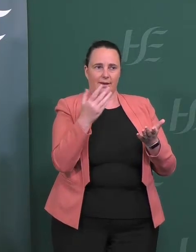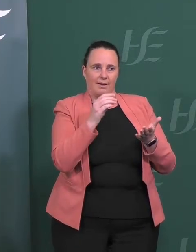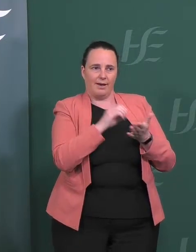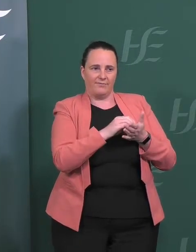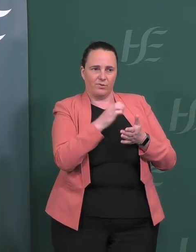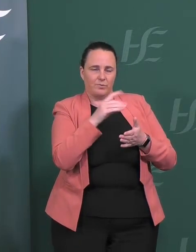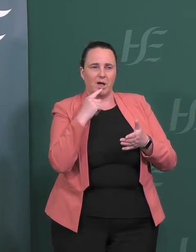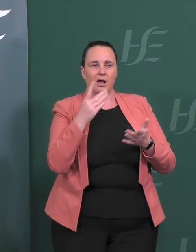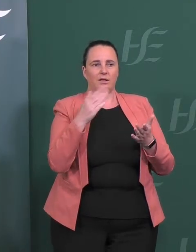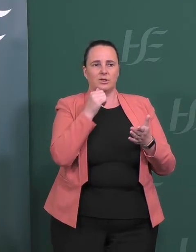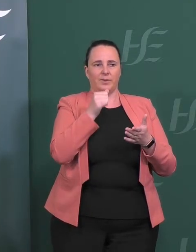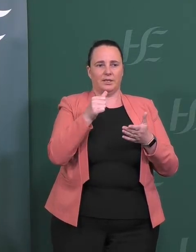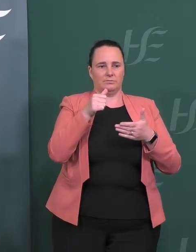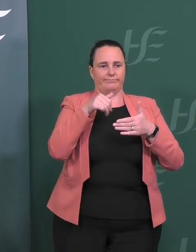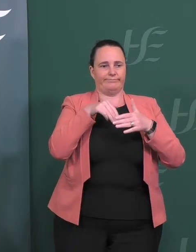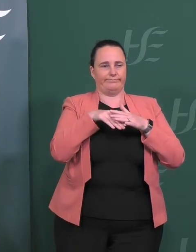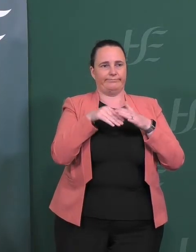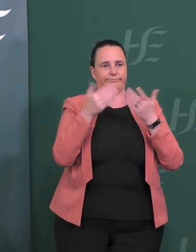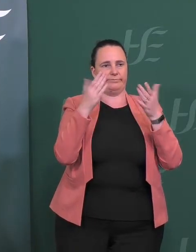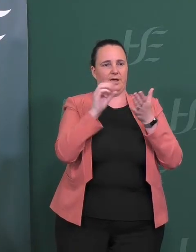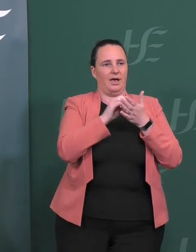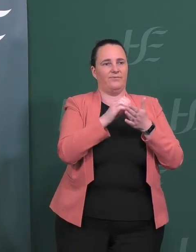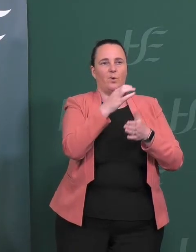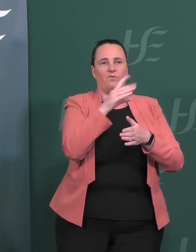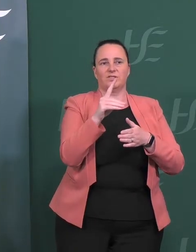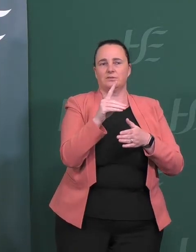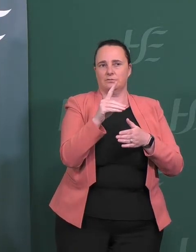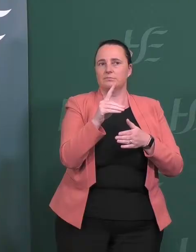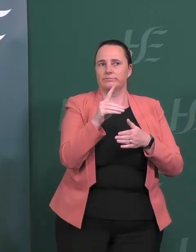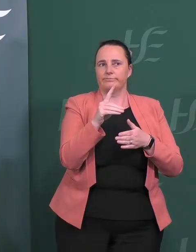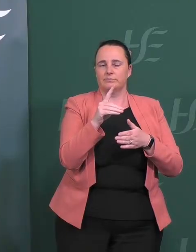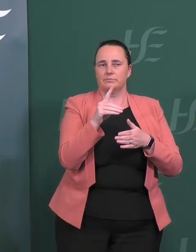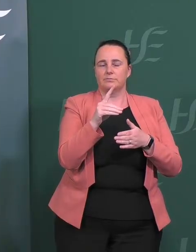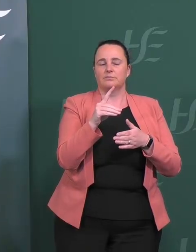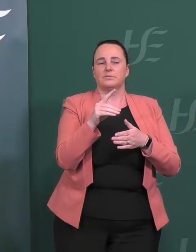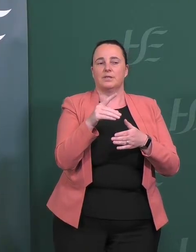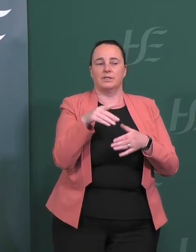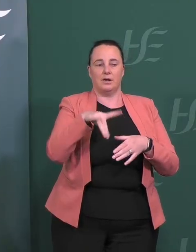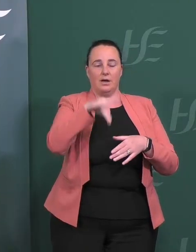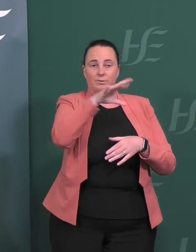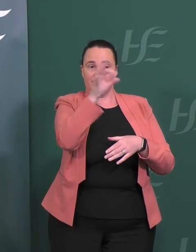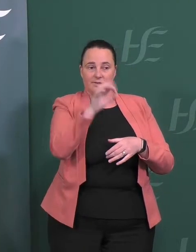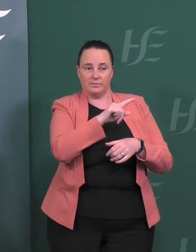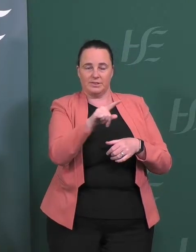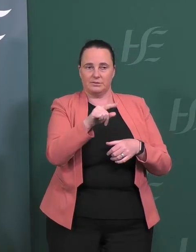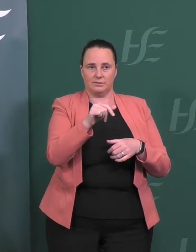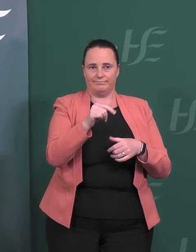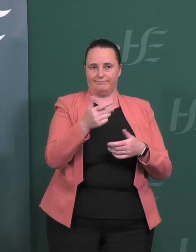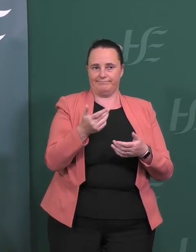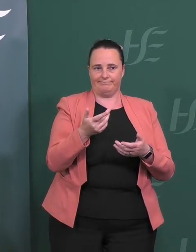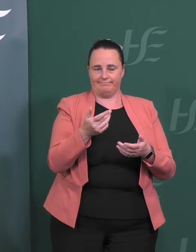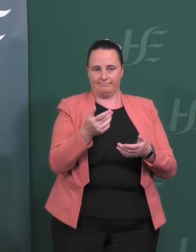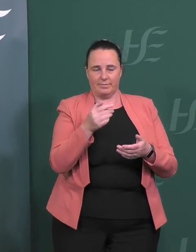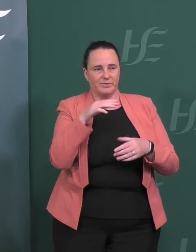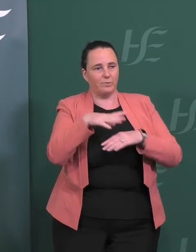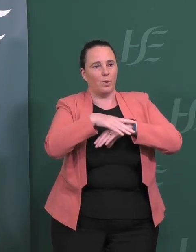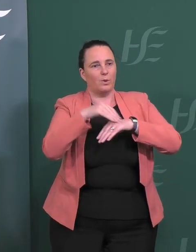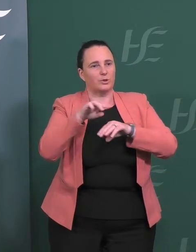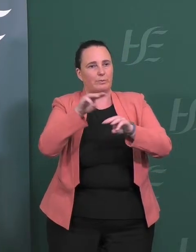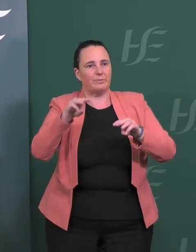for themselves for illness during COVID. And a significant proportion of those delayed presentations are from older